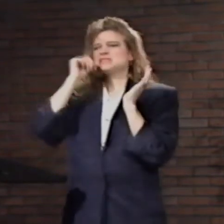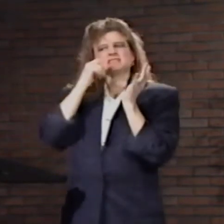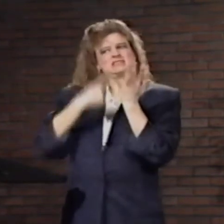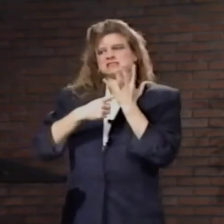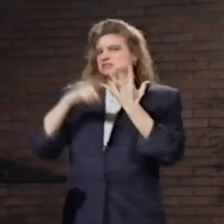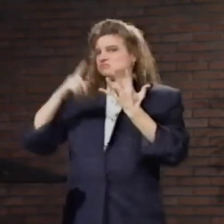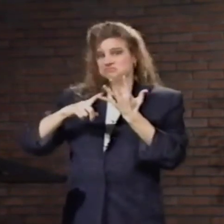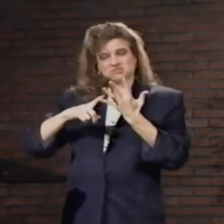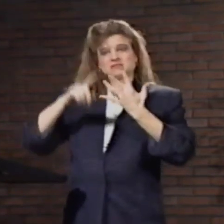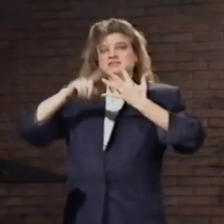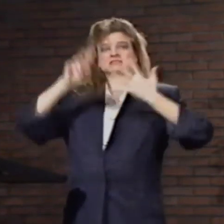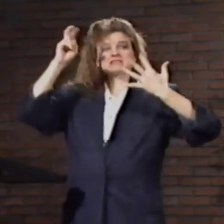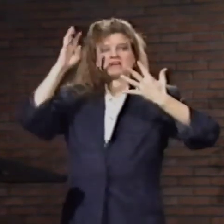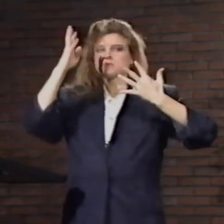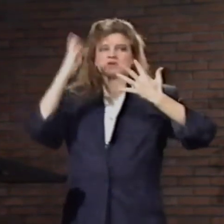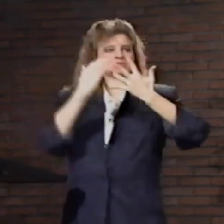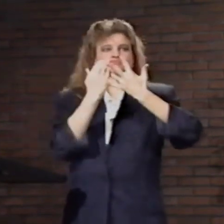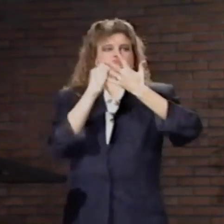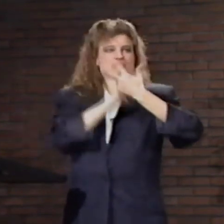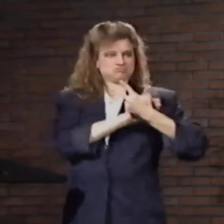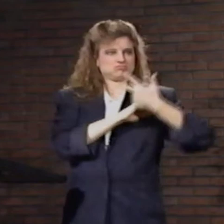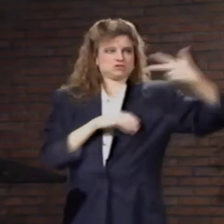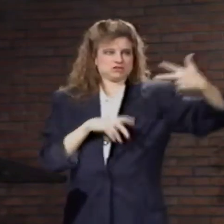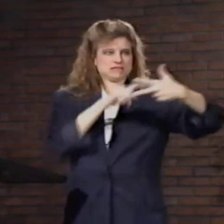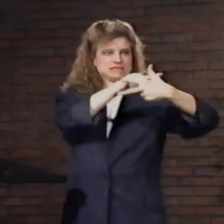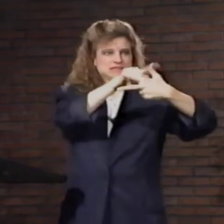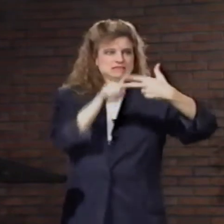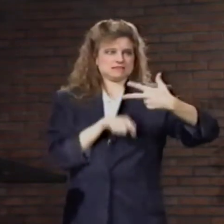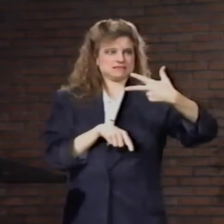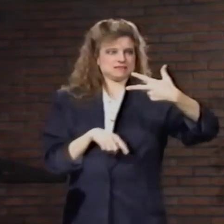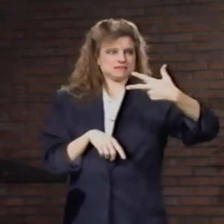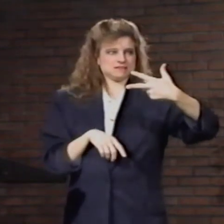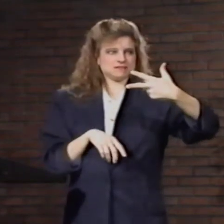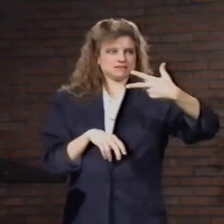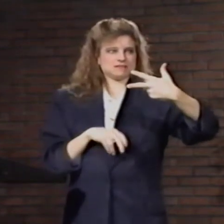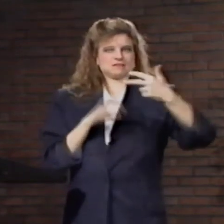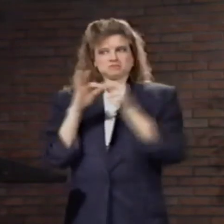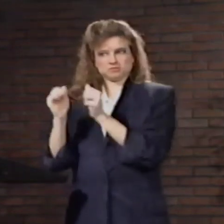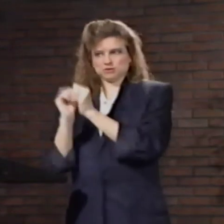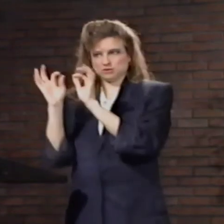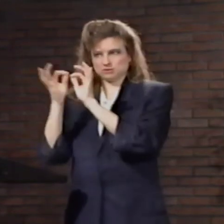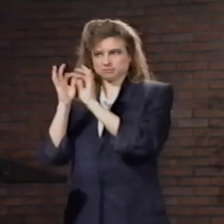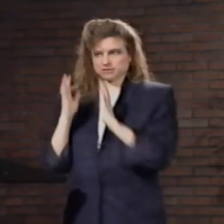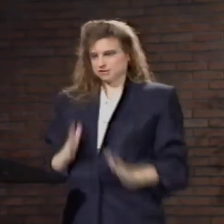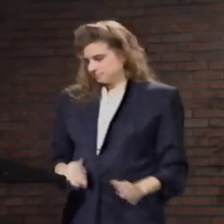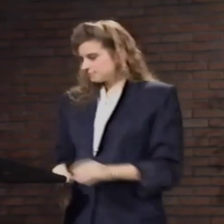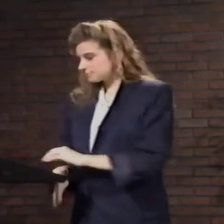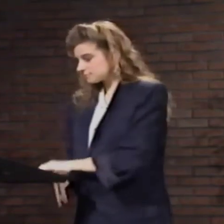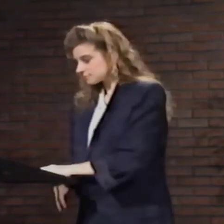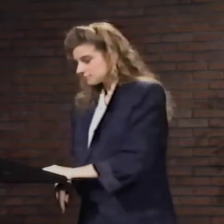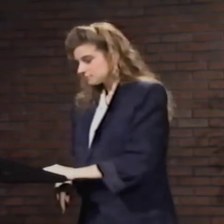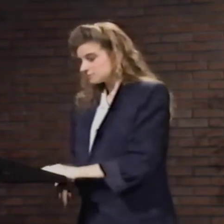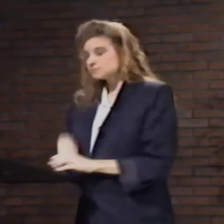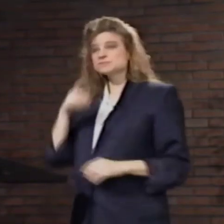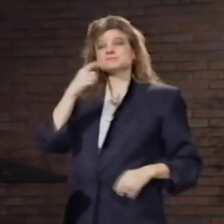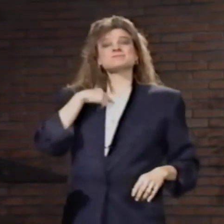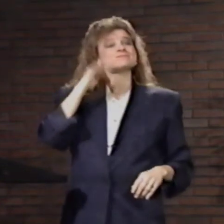That would also go into miscellaneous. So titles 4 and 5 are not related to interpreters, only titles 1, 2, and 3